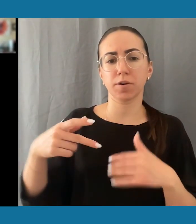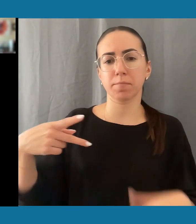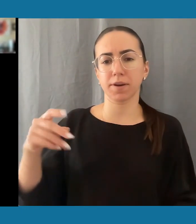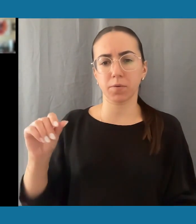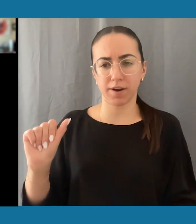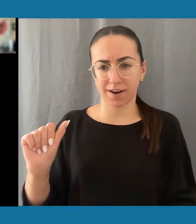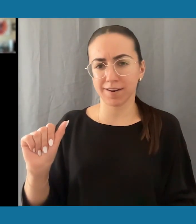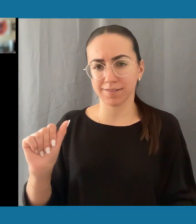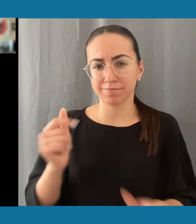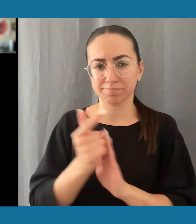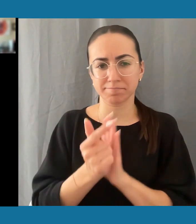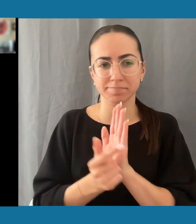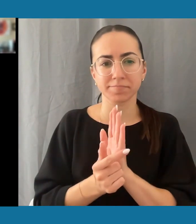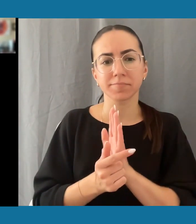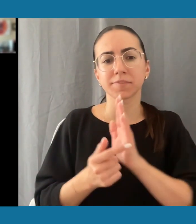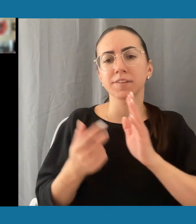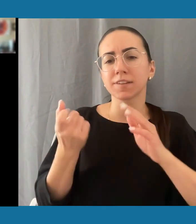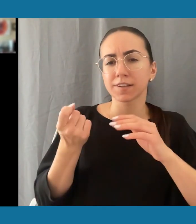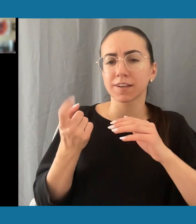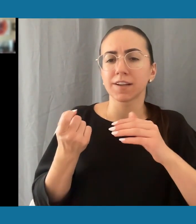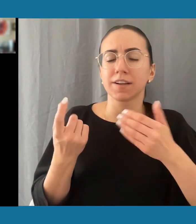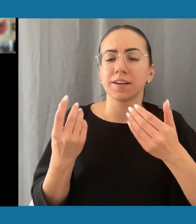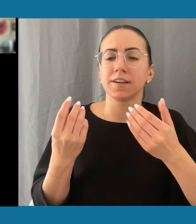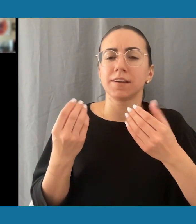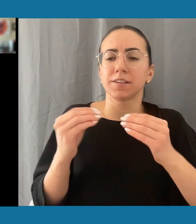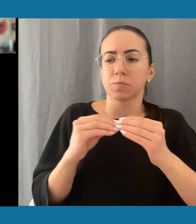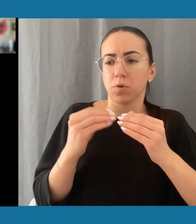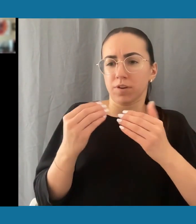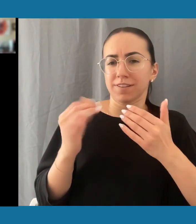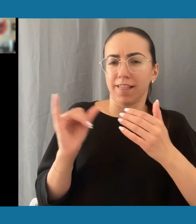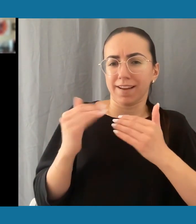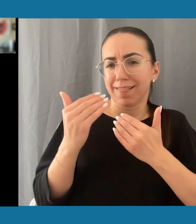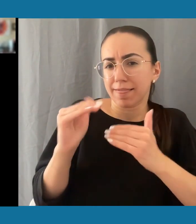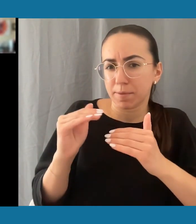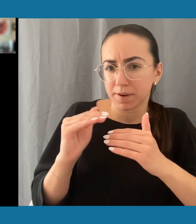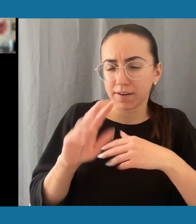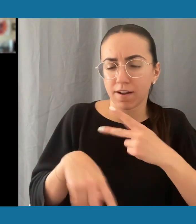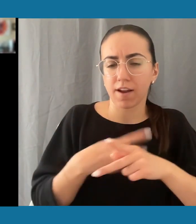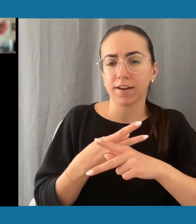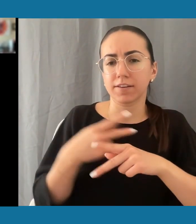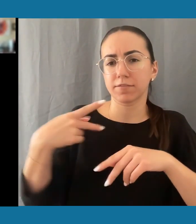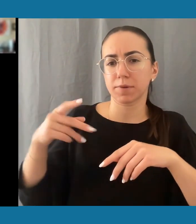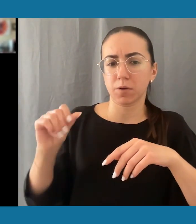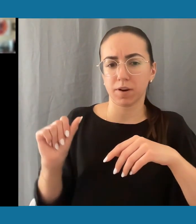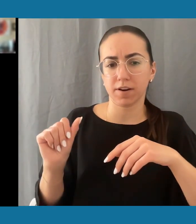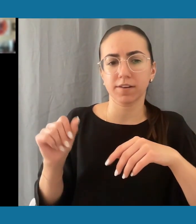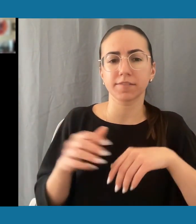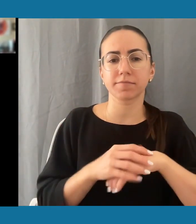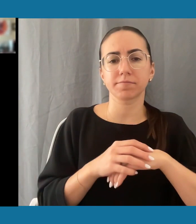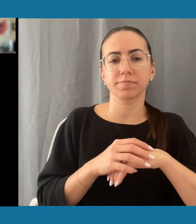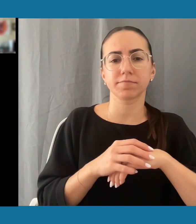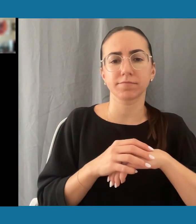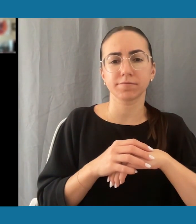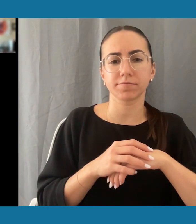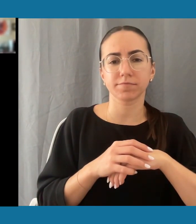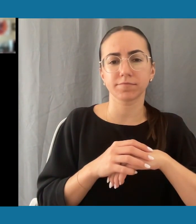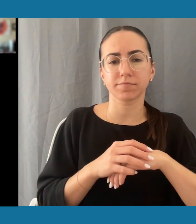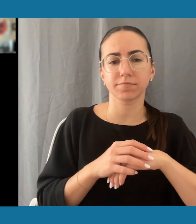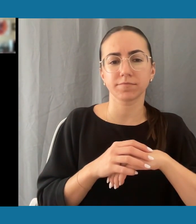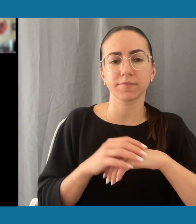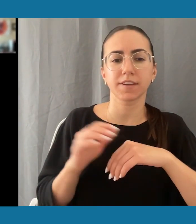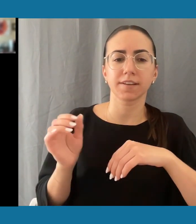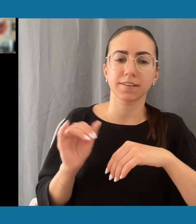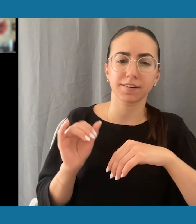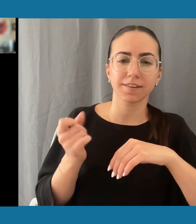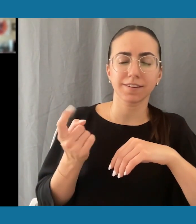power of attorney. So an agent, unlike a durable power of attorney, can't make decisions